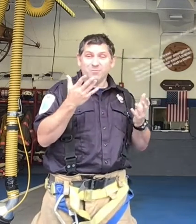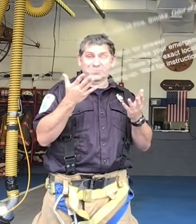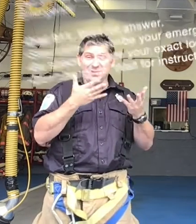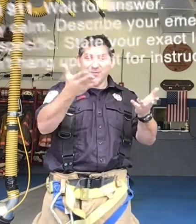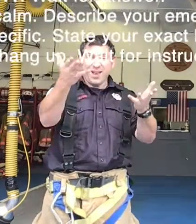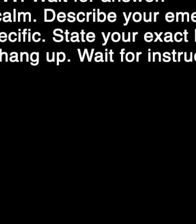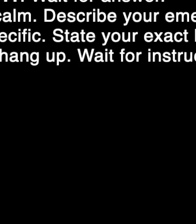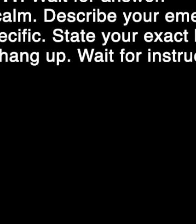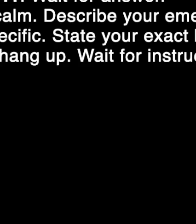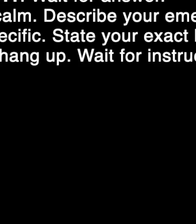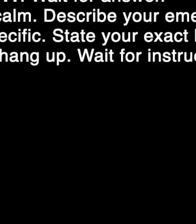like that.